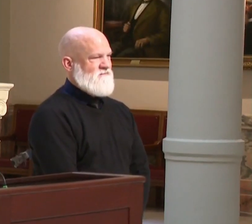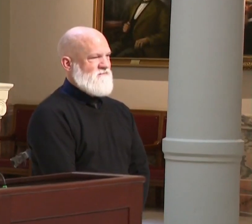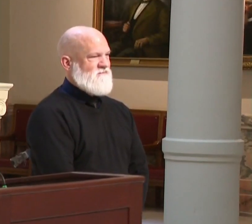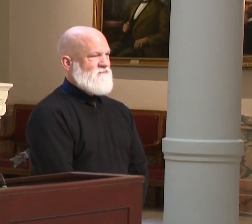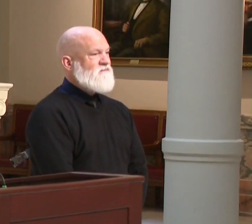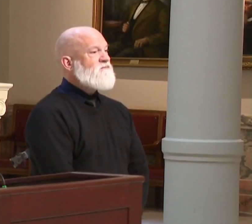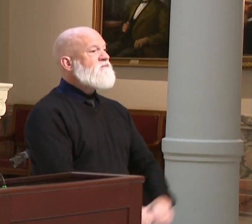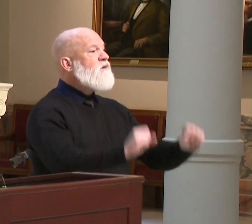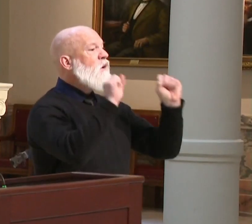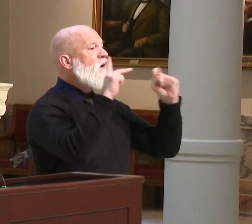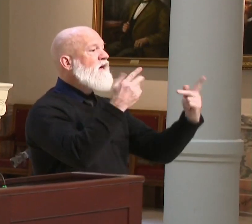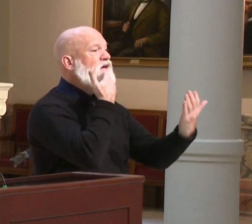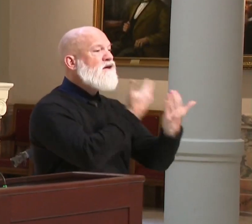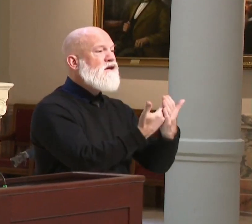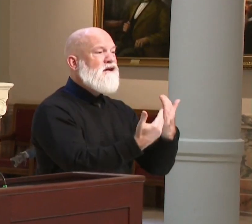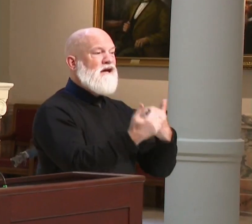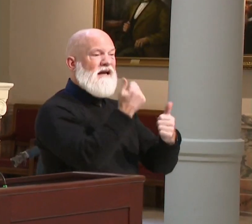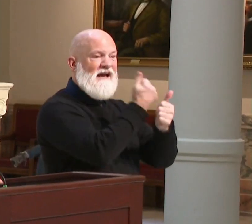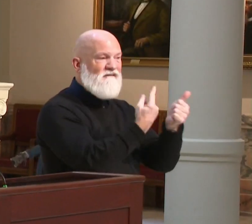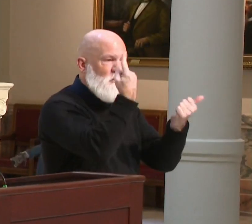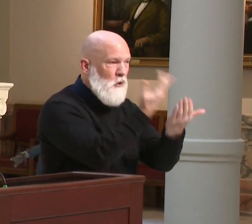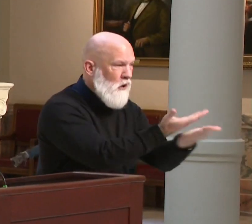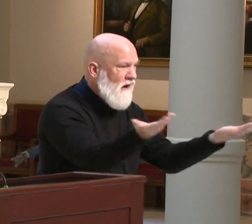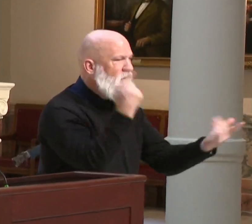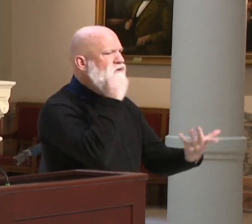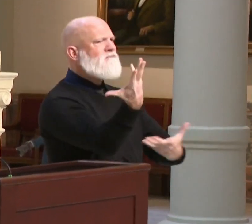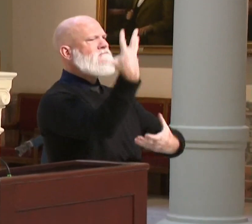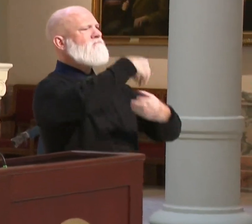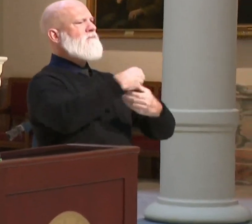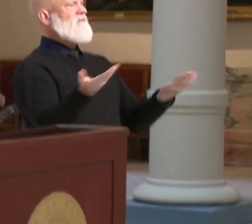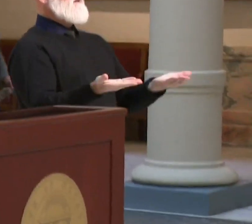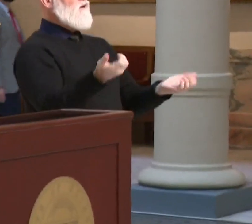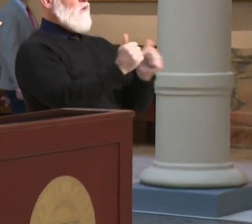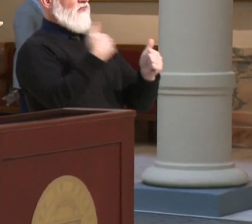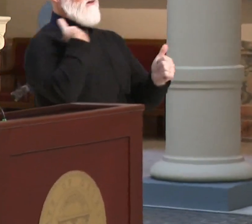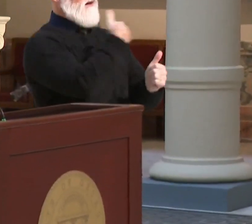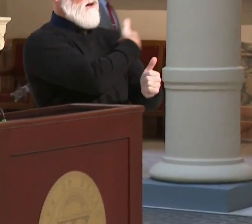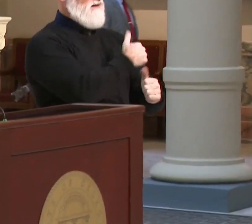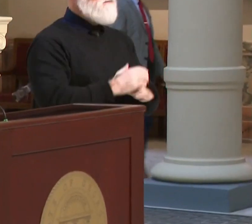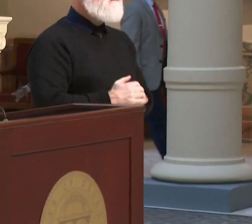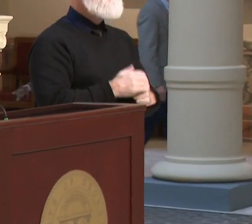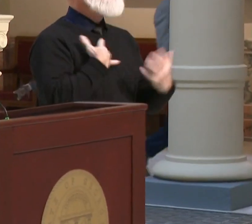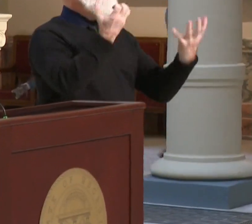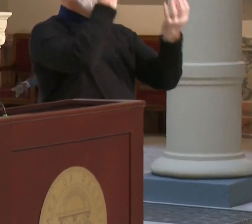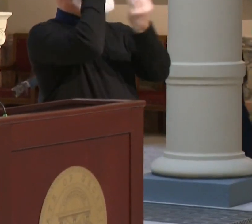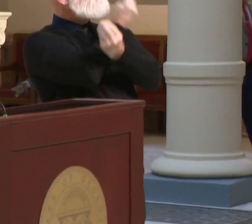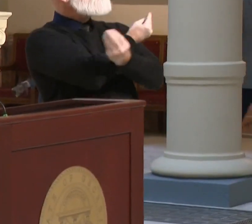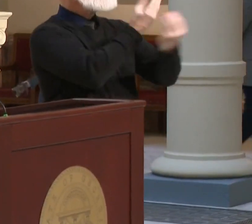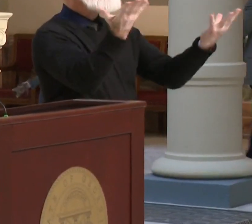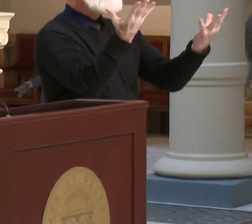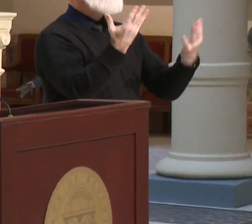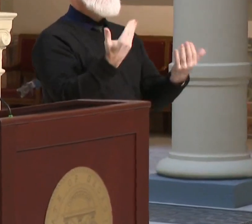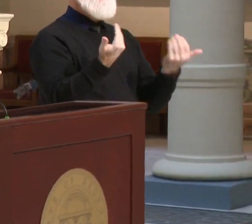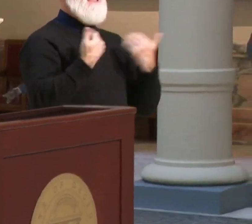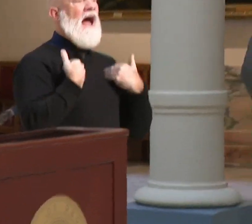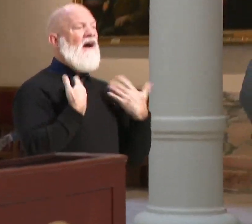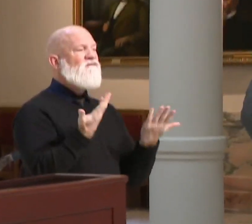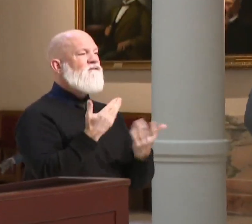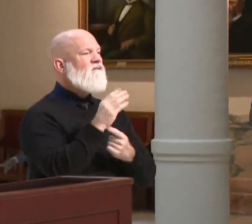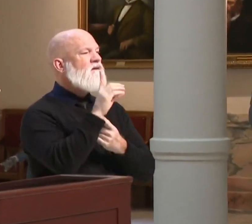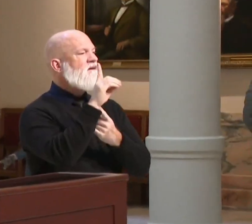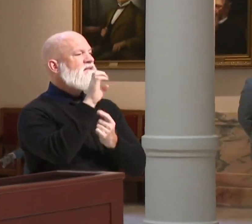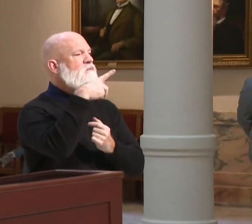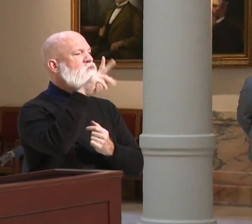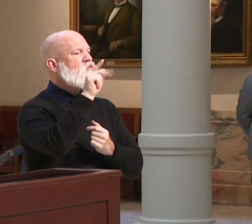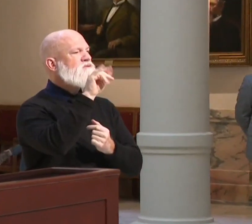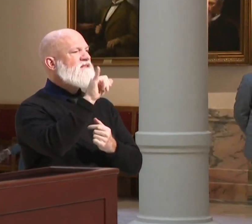All right, well, good morning, everyone. Thank you for joining us. Just want to let you know I have Ryan Loke here with me today, our Deputy Chief Operating Officer